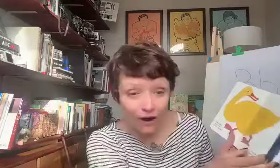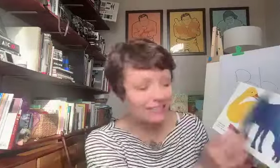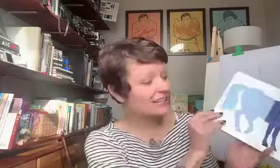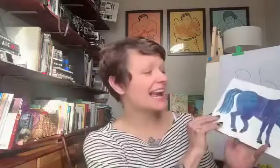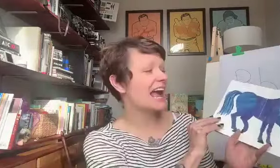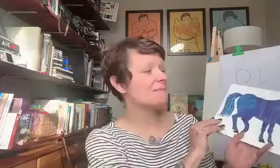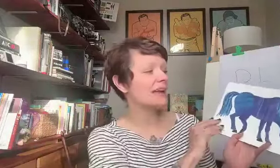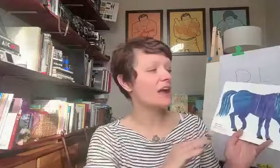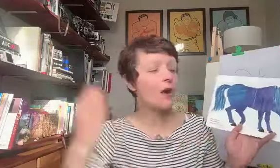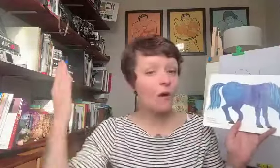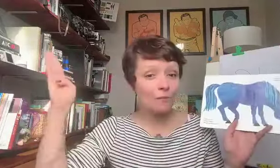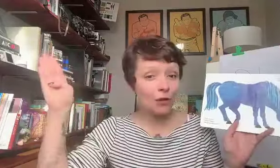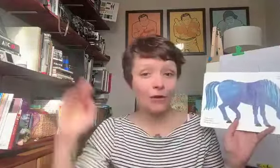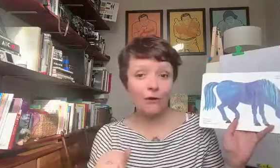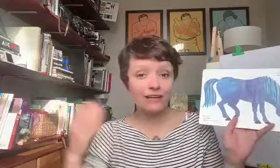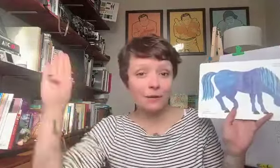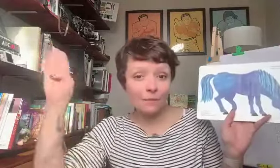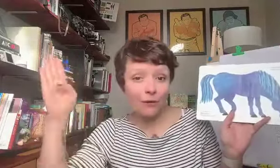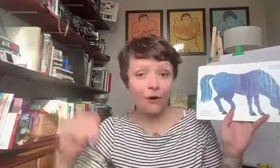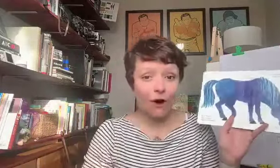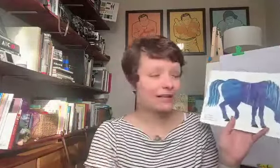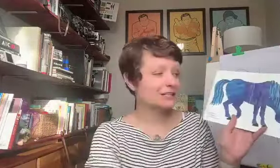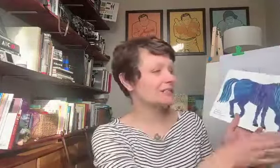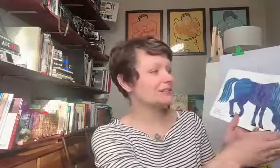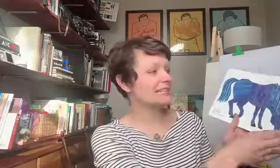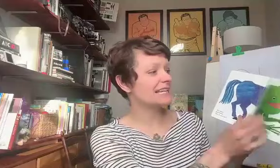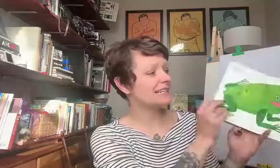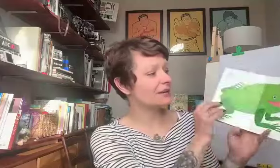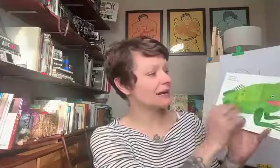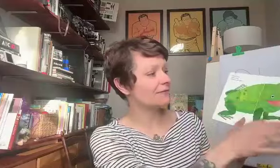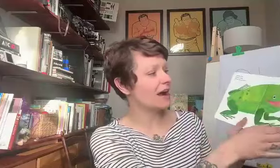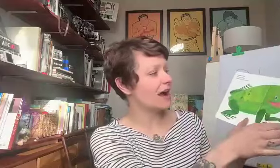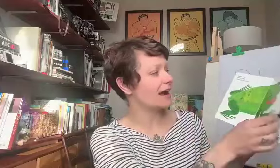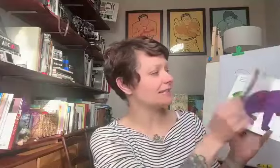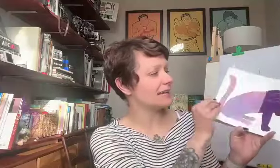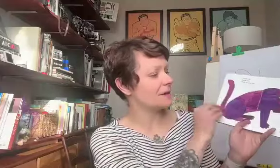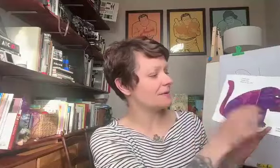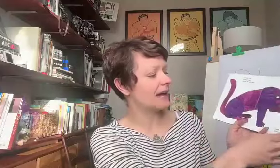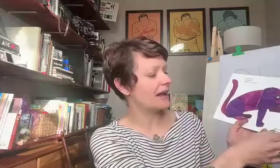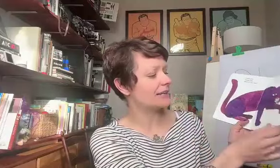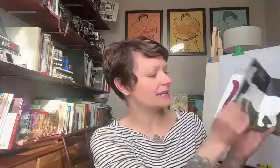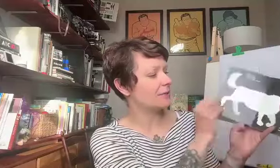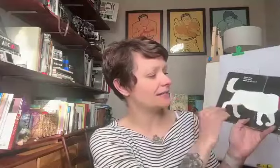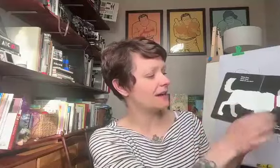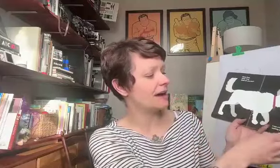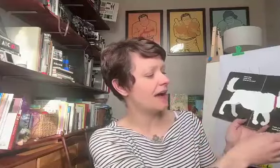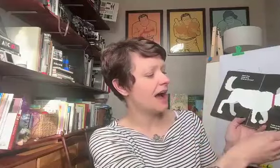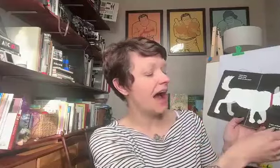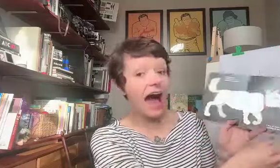horse looking at me. Horse, horse. What do you see? I see a green frog. I see a purple cat. I see a white dog.